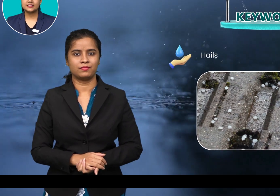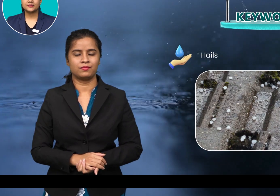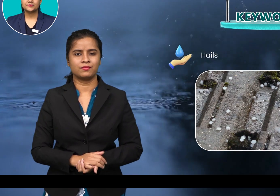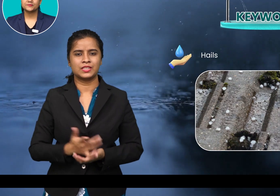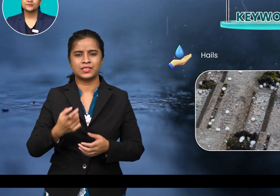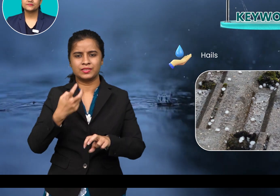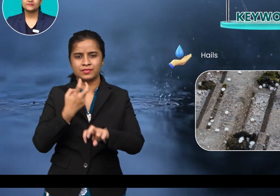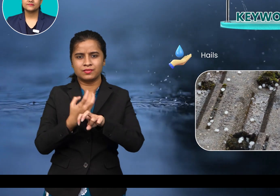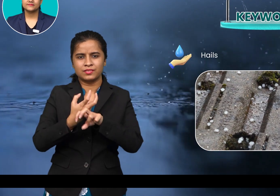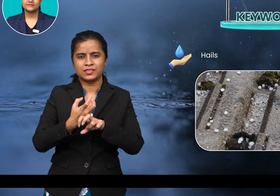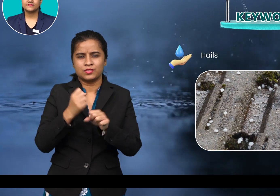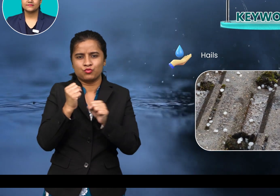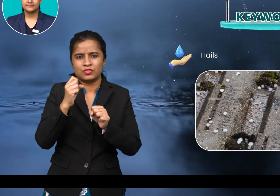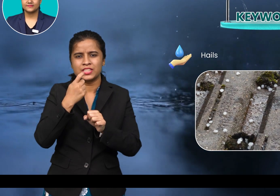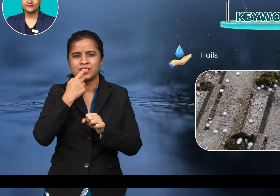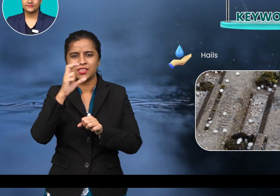hails.